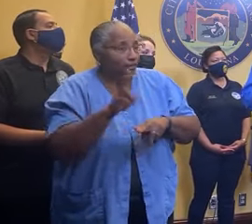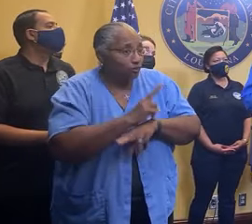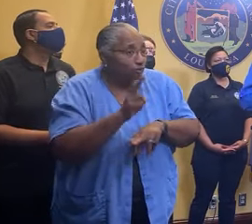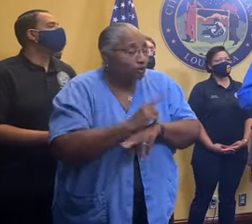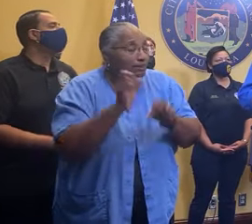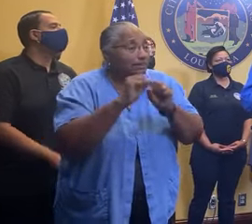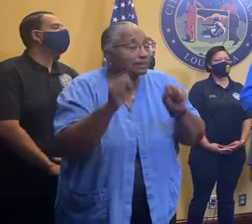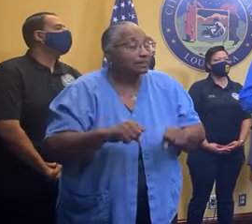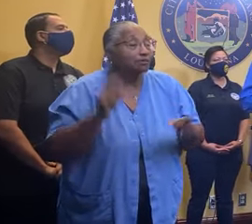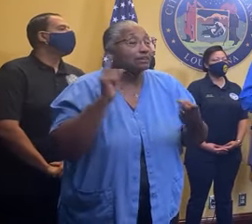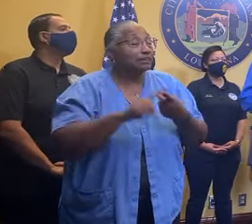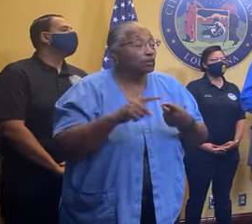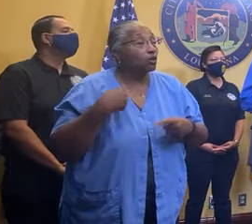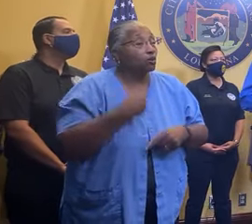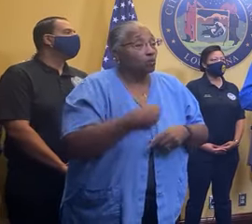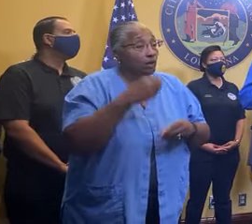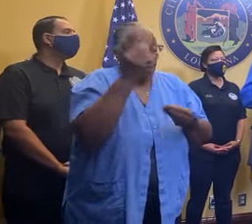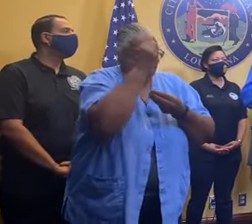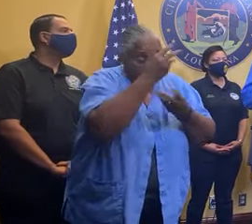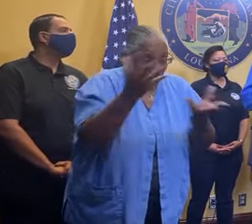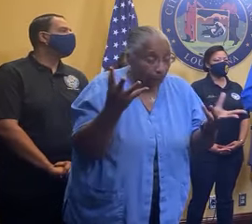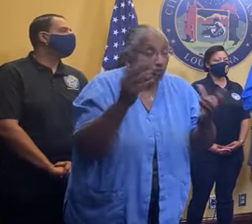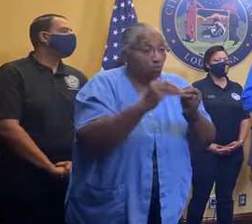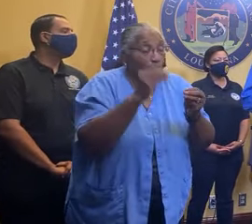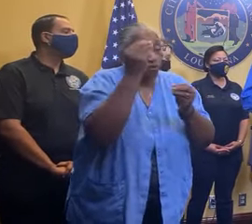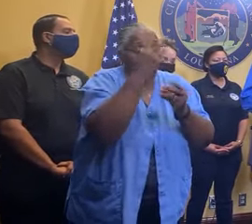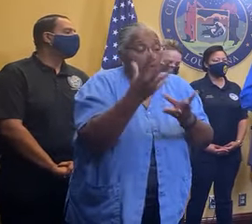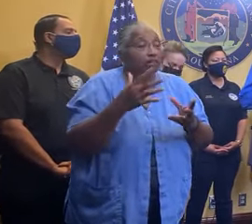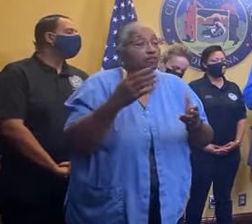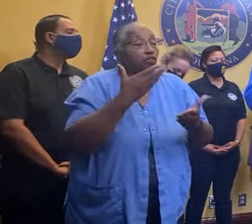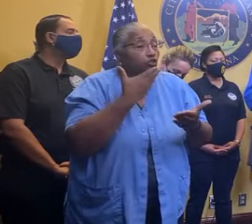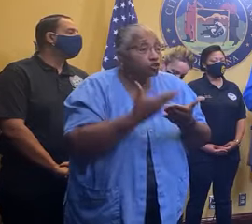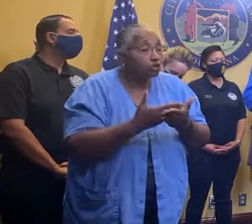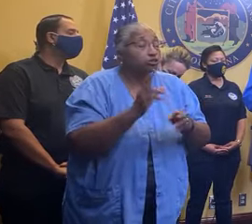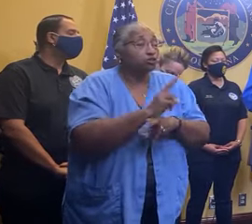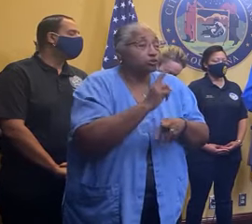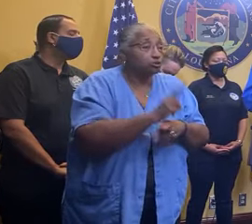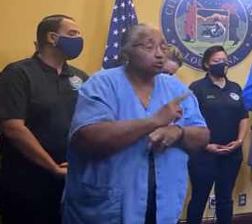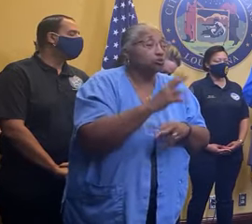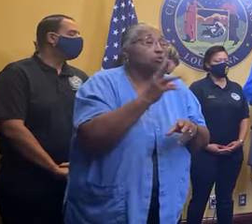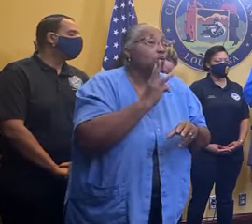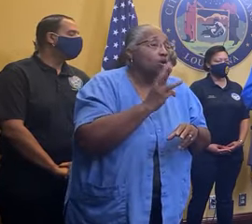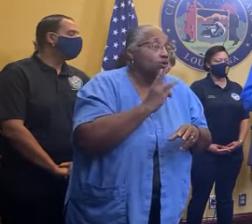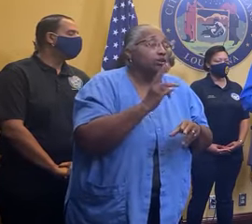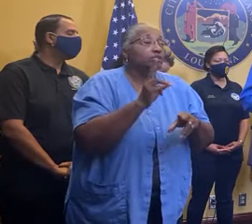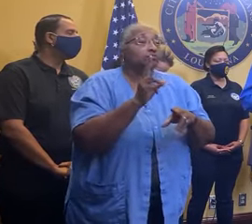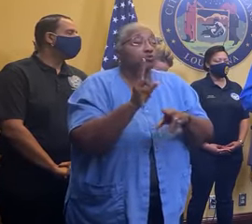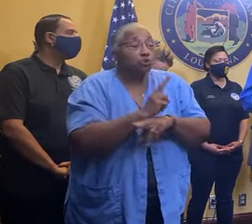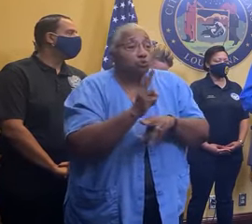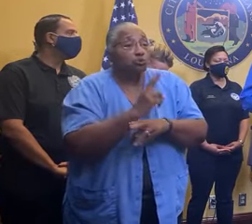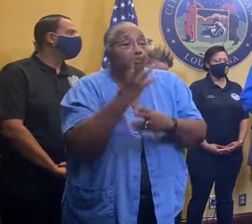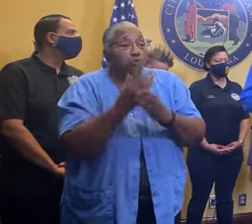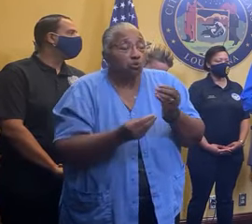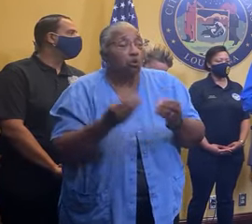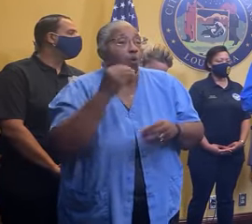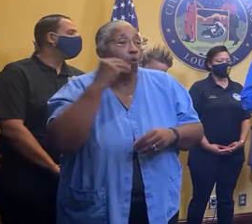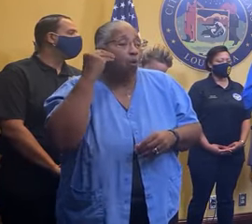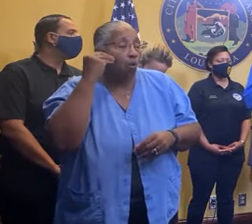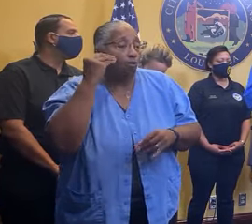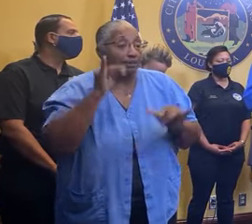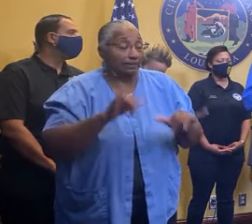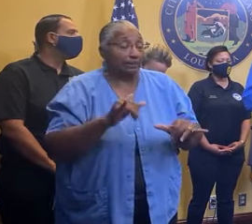And until we give you any additional information, you're good to go when using your water, your sewage systems at home. Stay inside. This